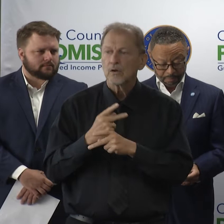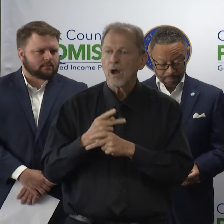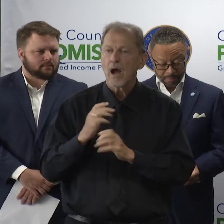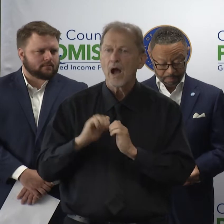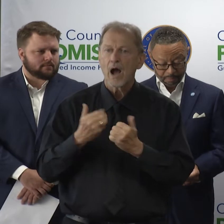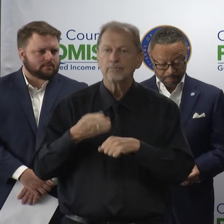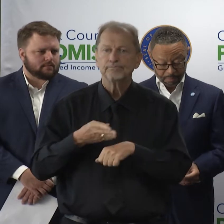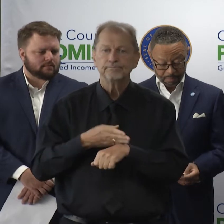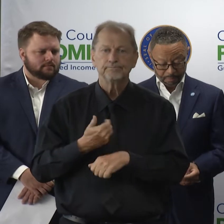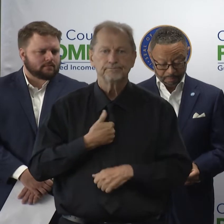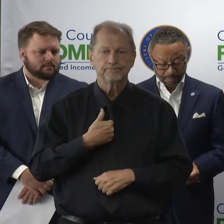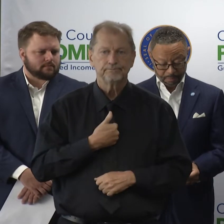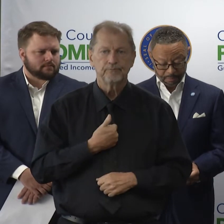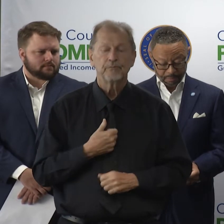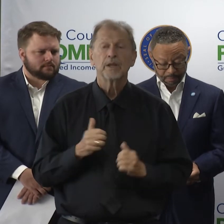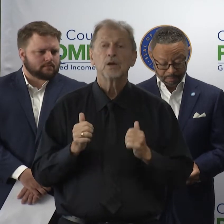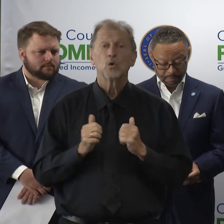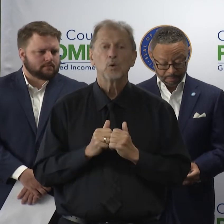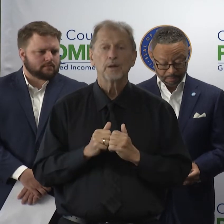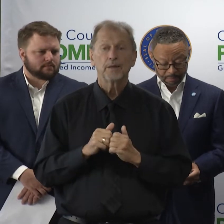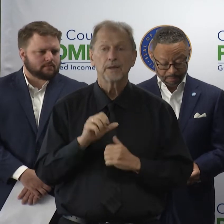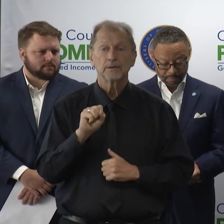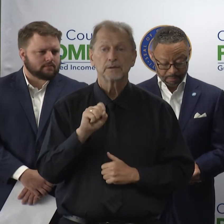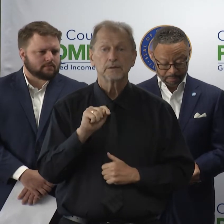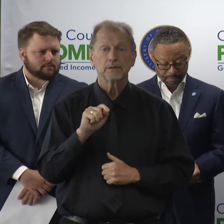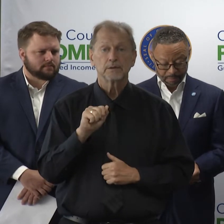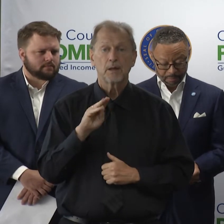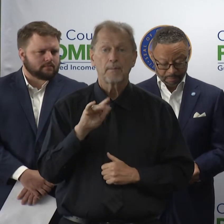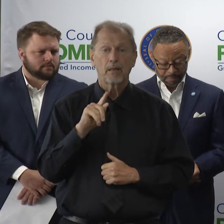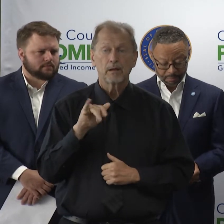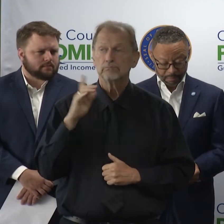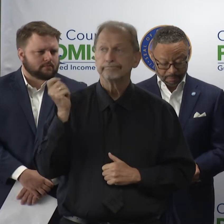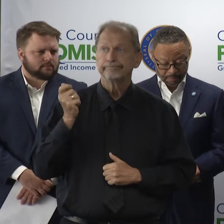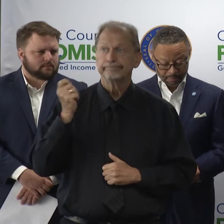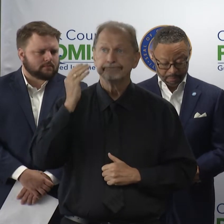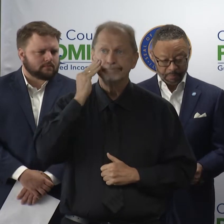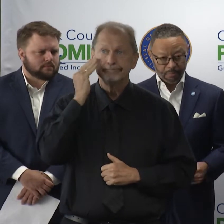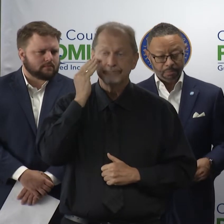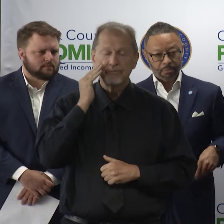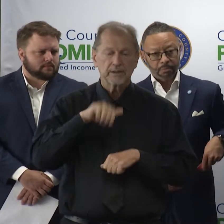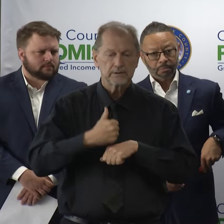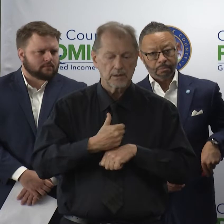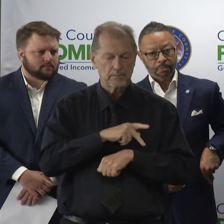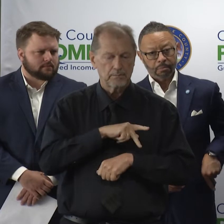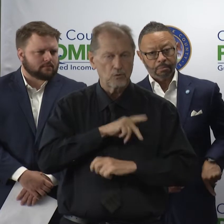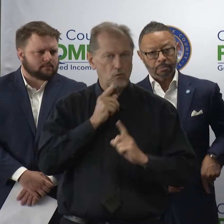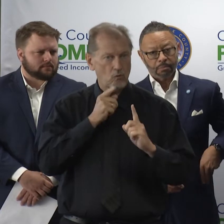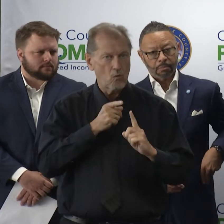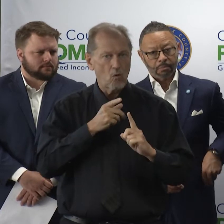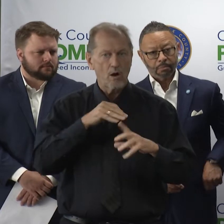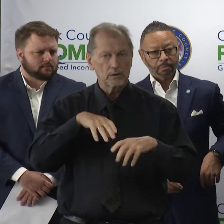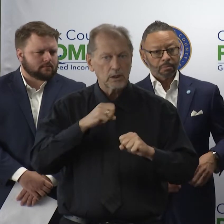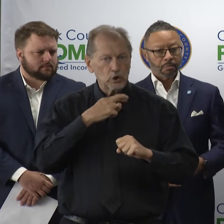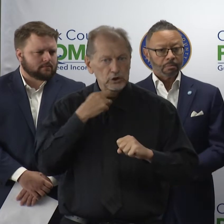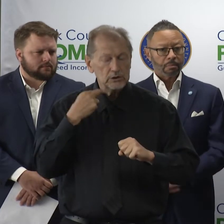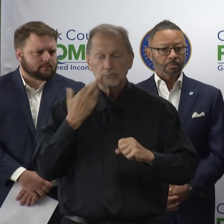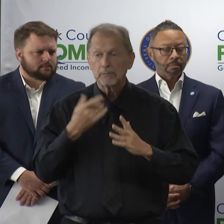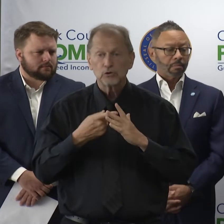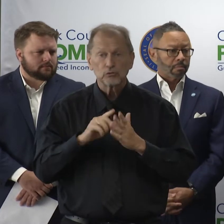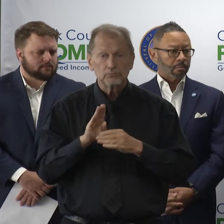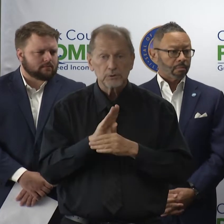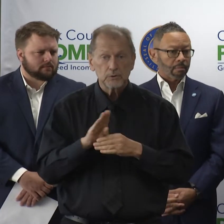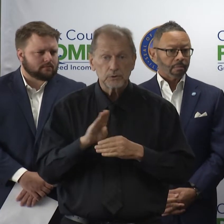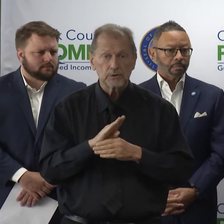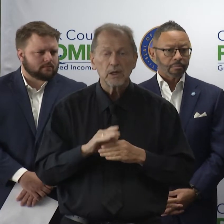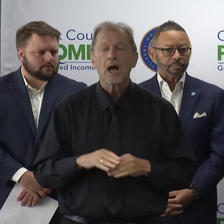With more stability, people have the autonomy to set personal goals, take risks, and even start businesses. And